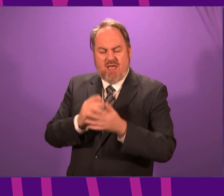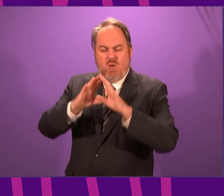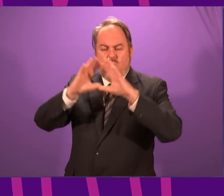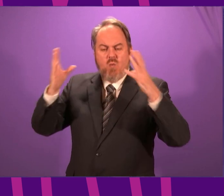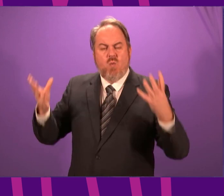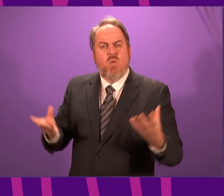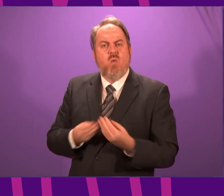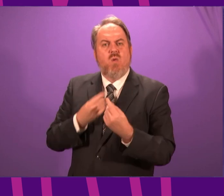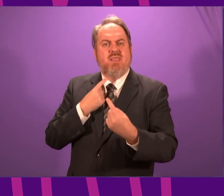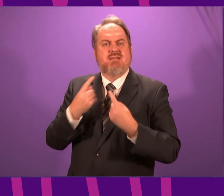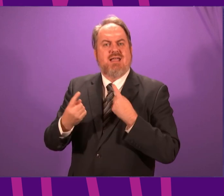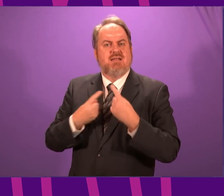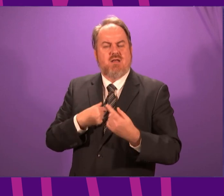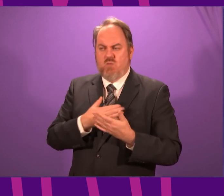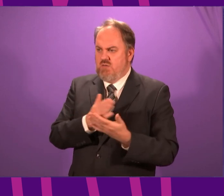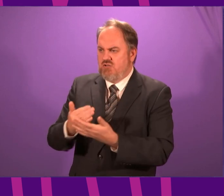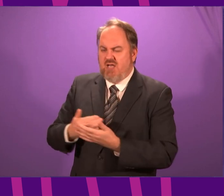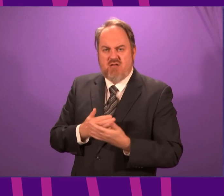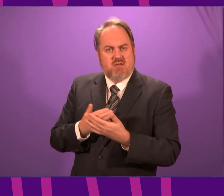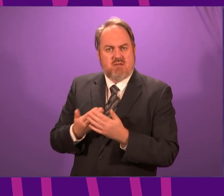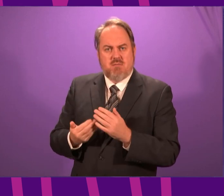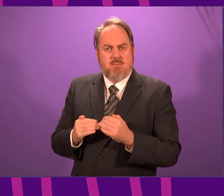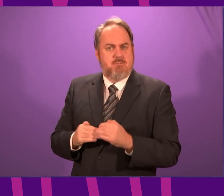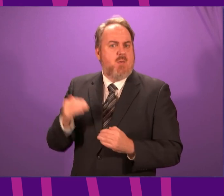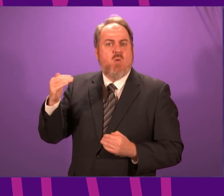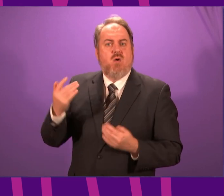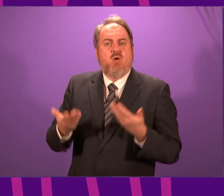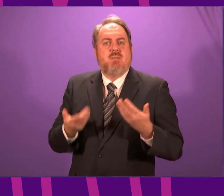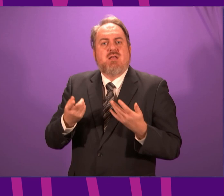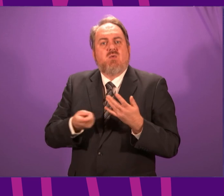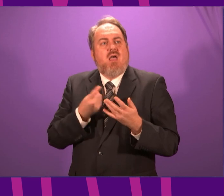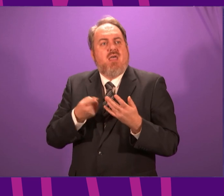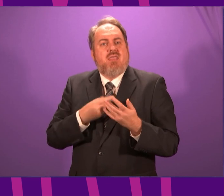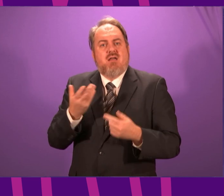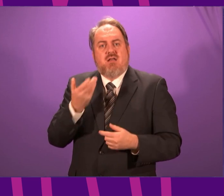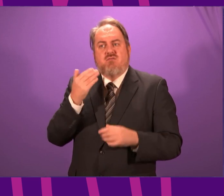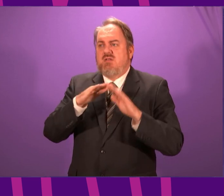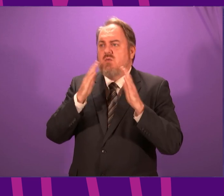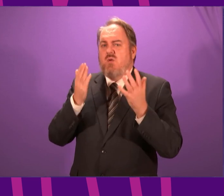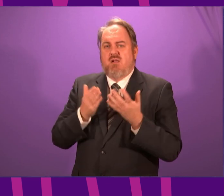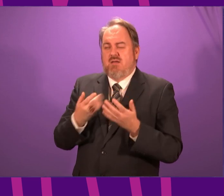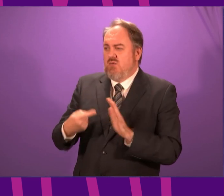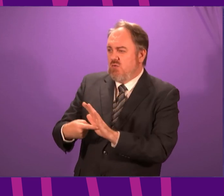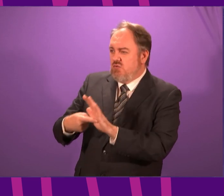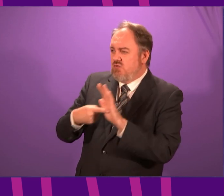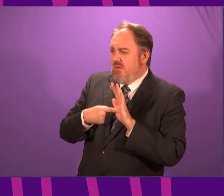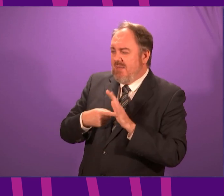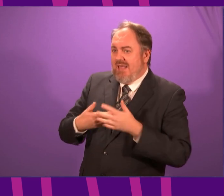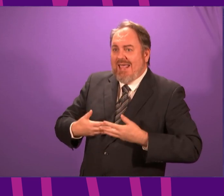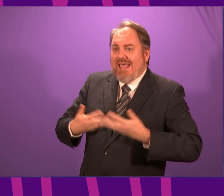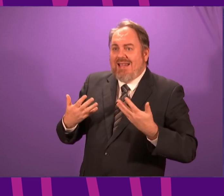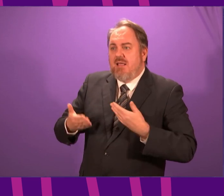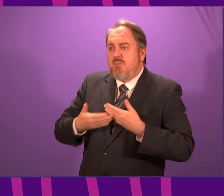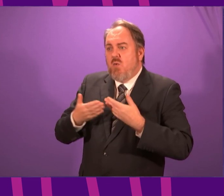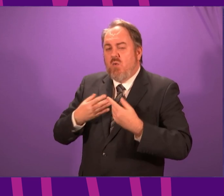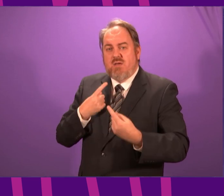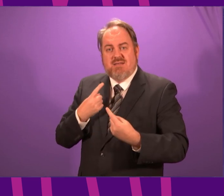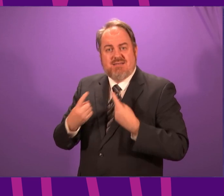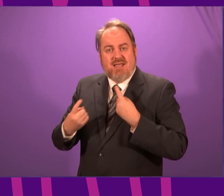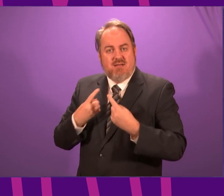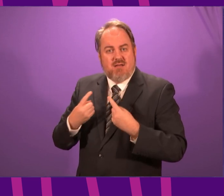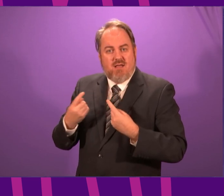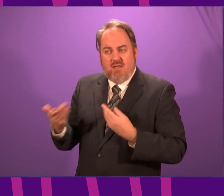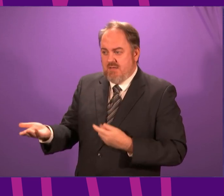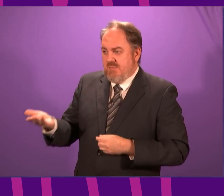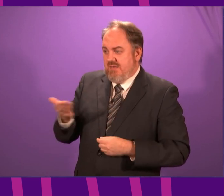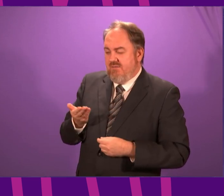probably provide more data than many other countries, and we want to enhance that. If Liz Smith can point to me to any pieces of data across other parts of the UK that have been